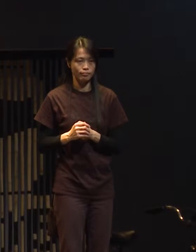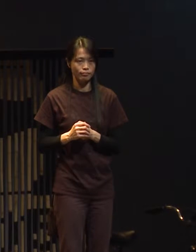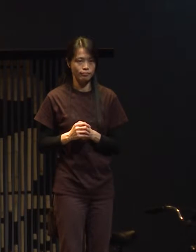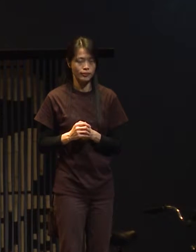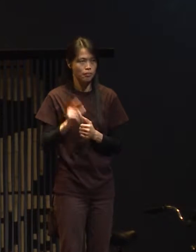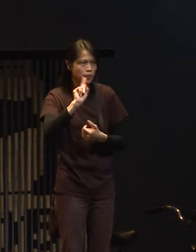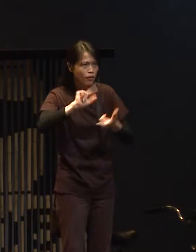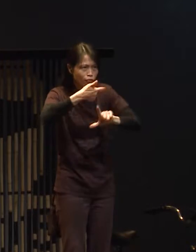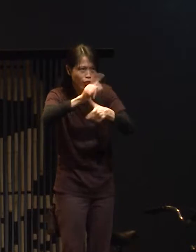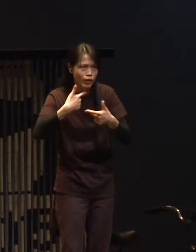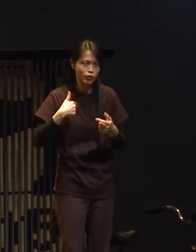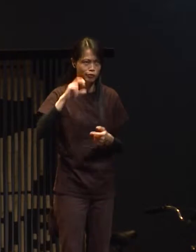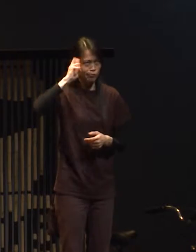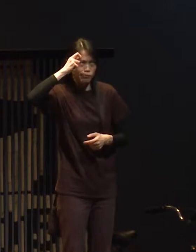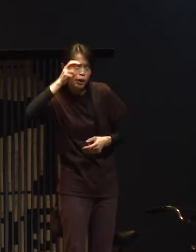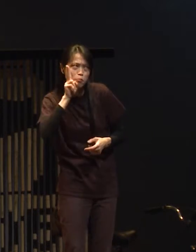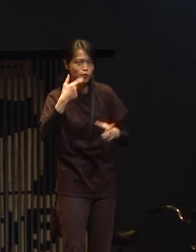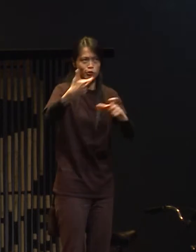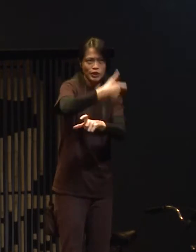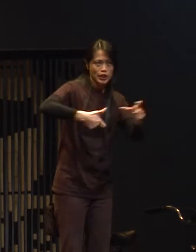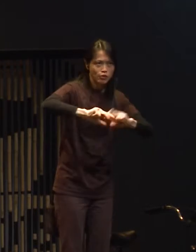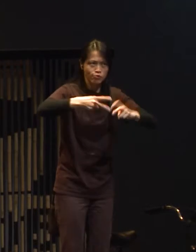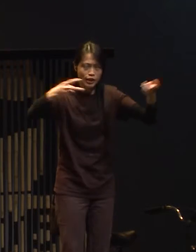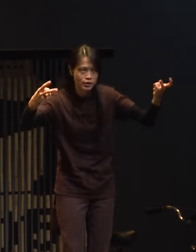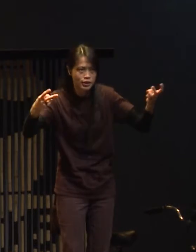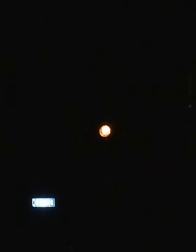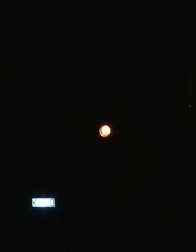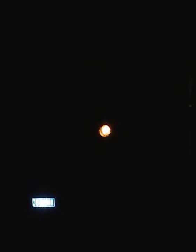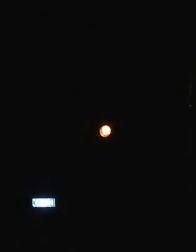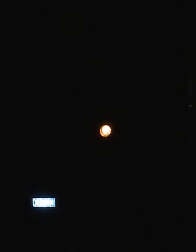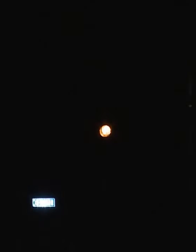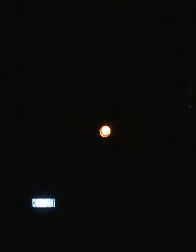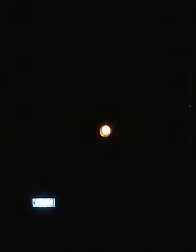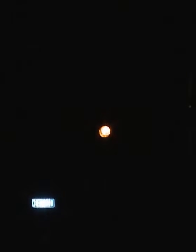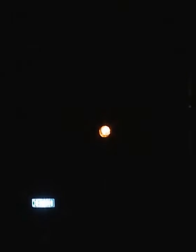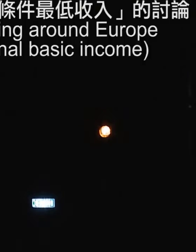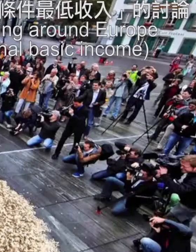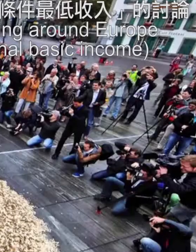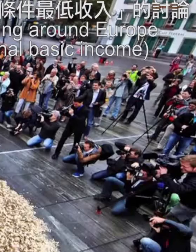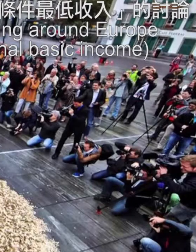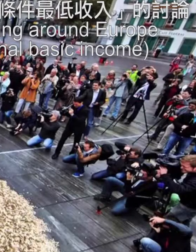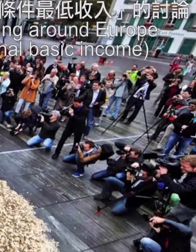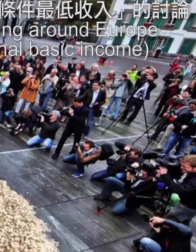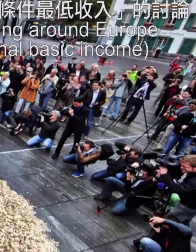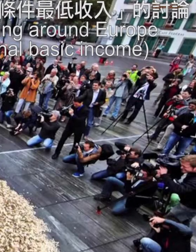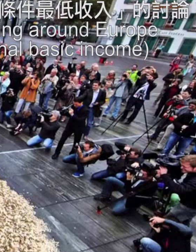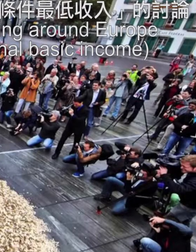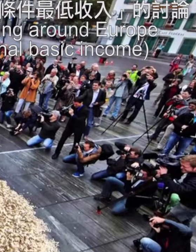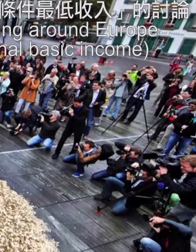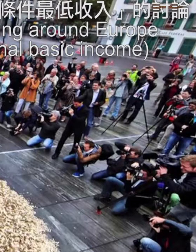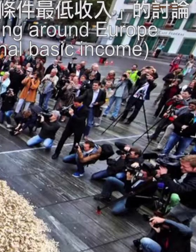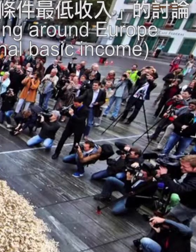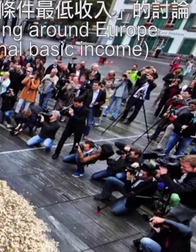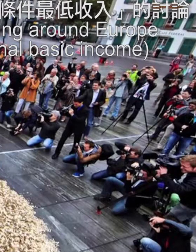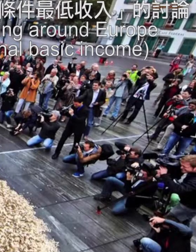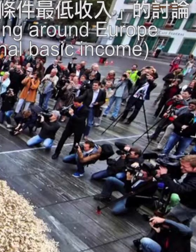being to be this creative artist, to be this creative being. And one of the key ideas that's going